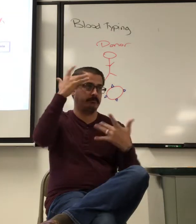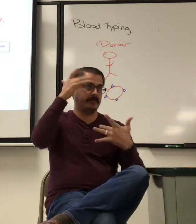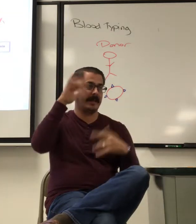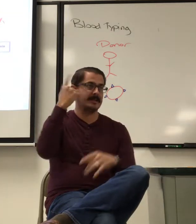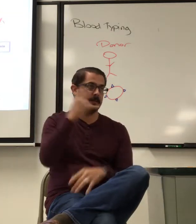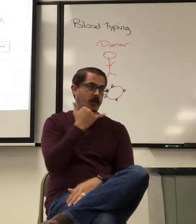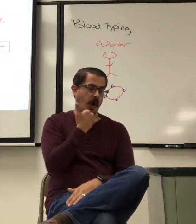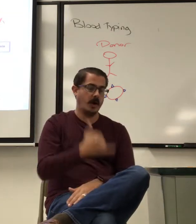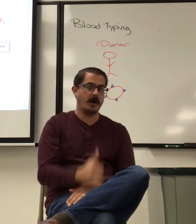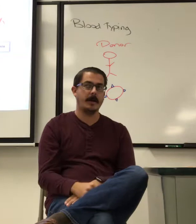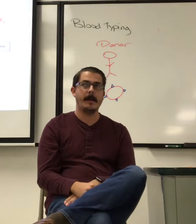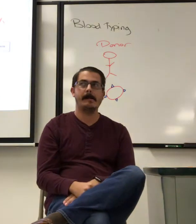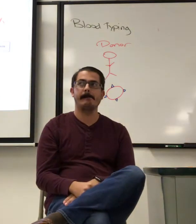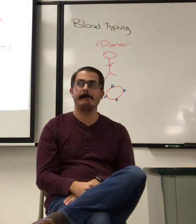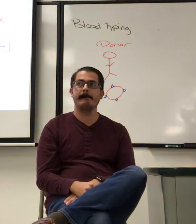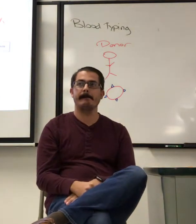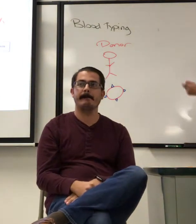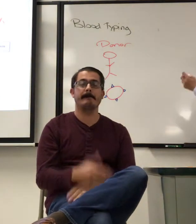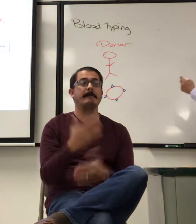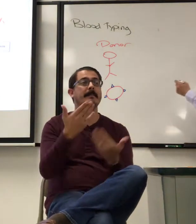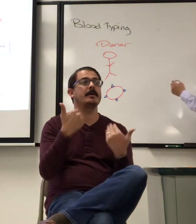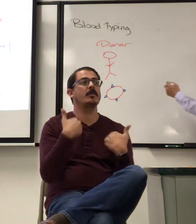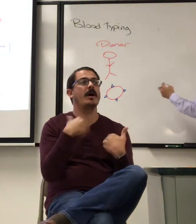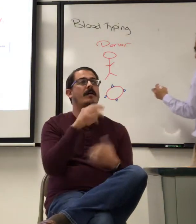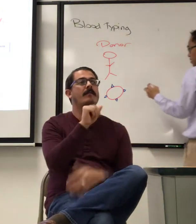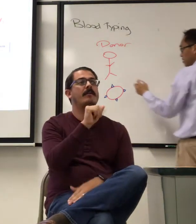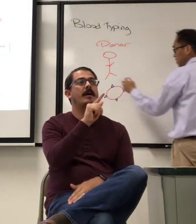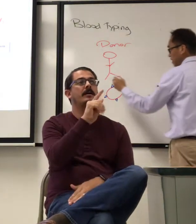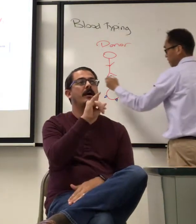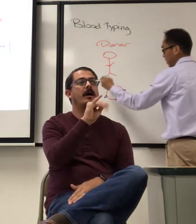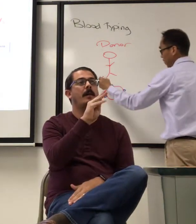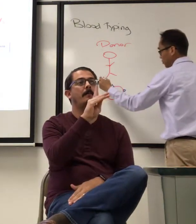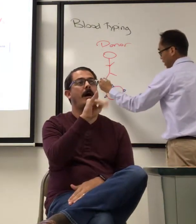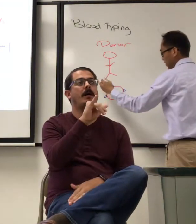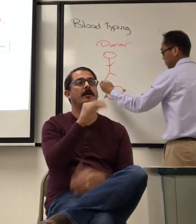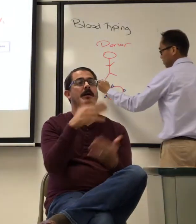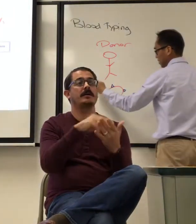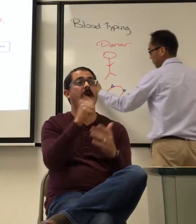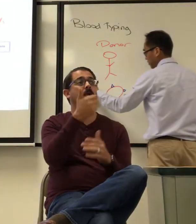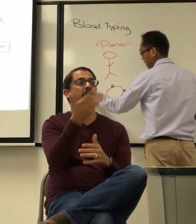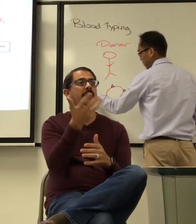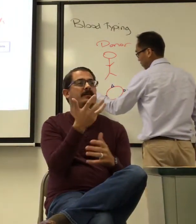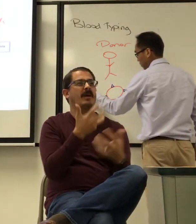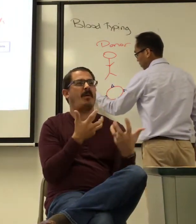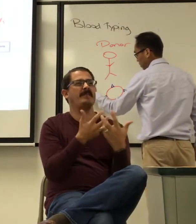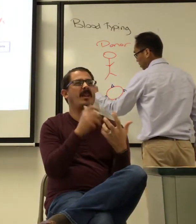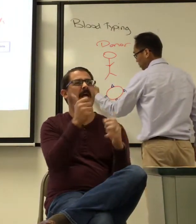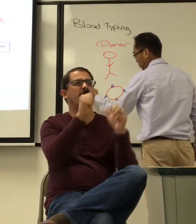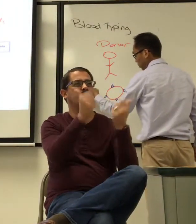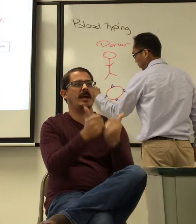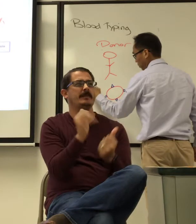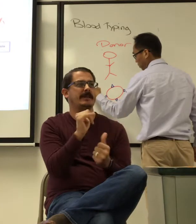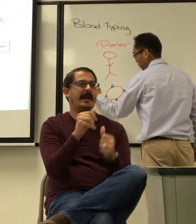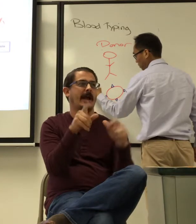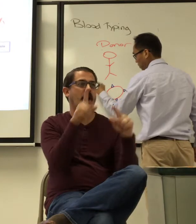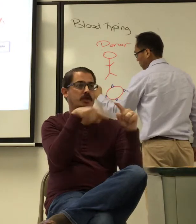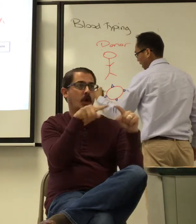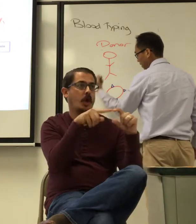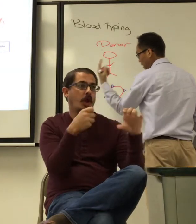example, you may have antibodies against other things that fit other shapes. Say, for example, a